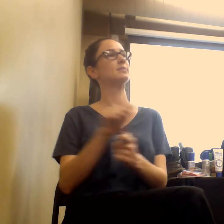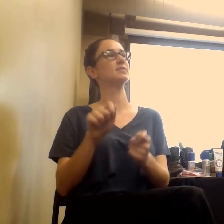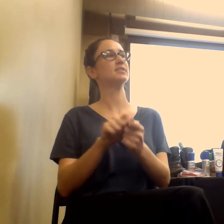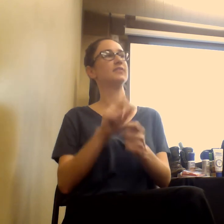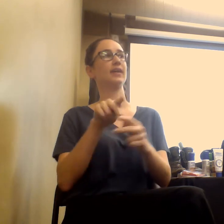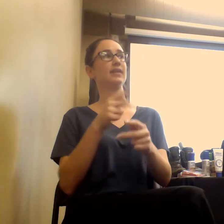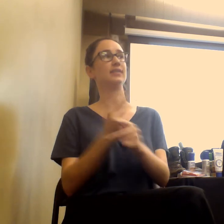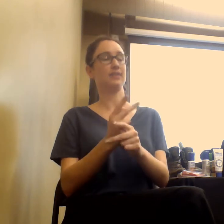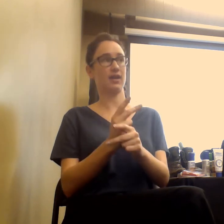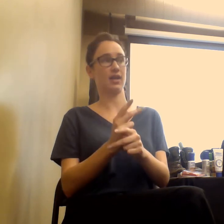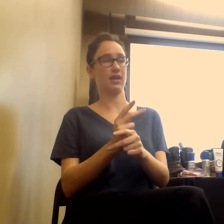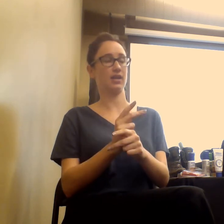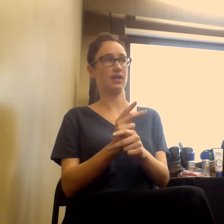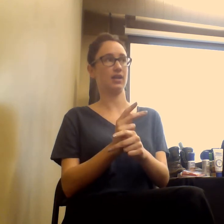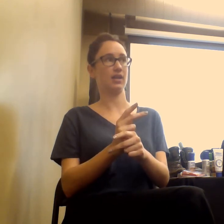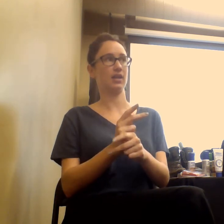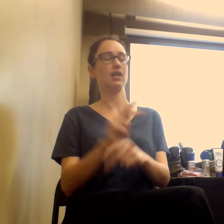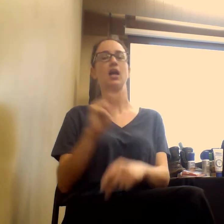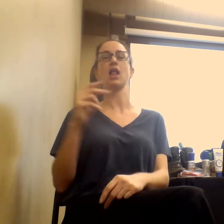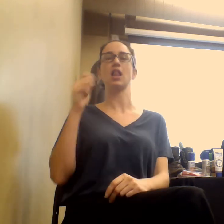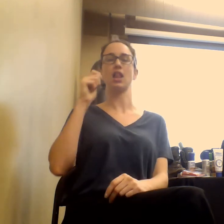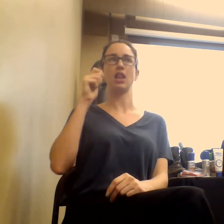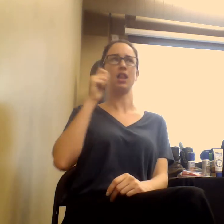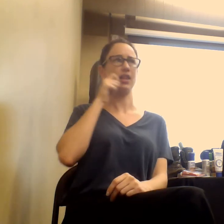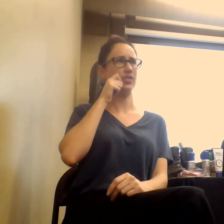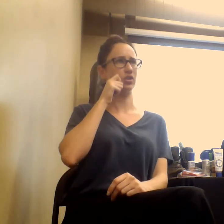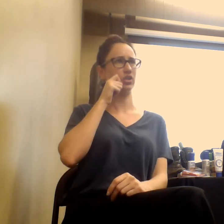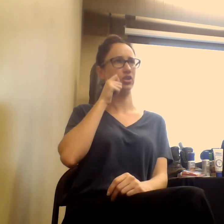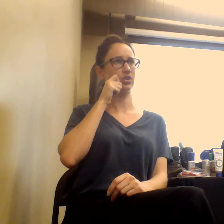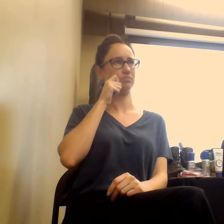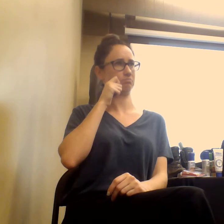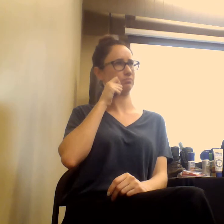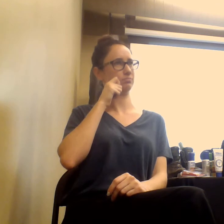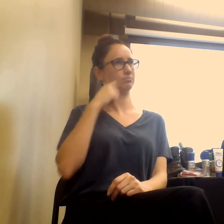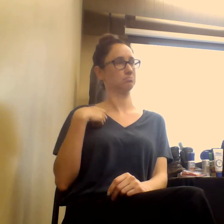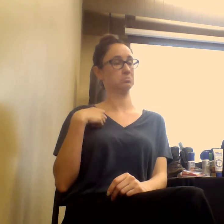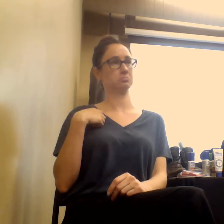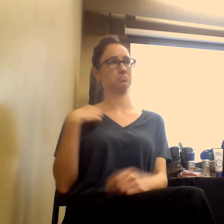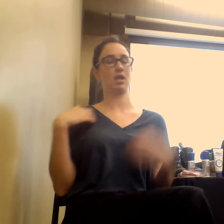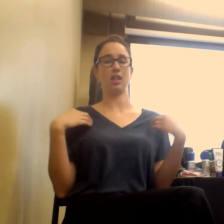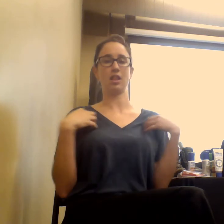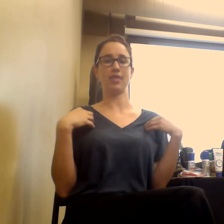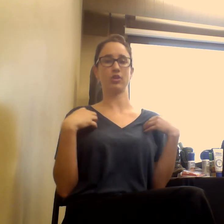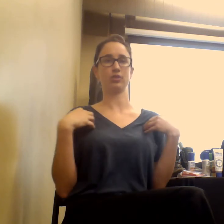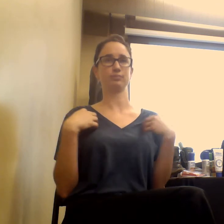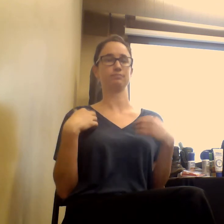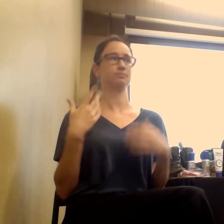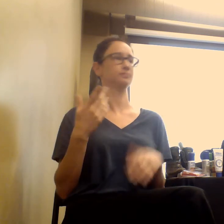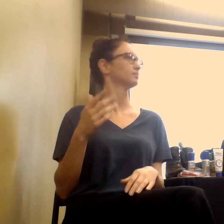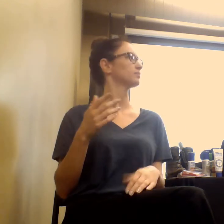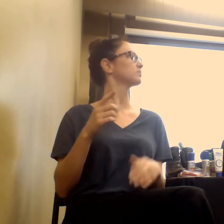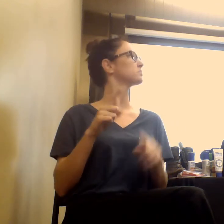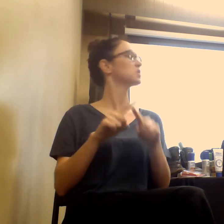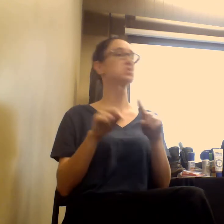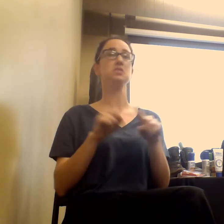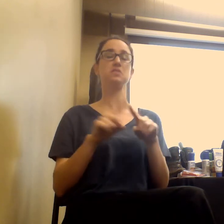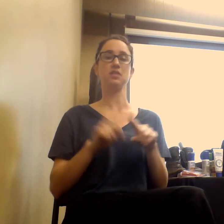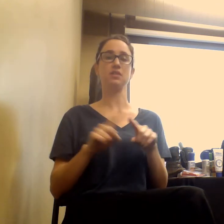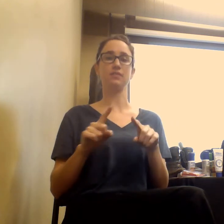mostly when it's leather. And you can tell, like on that one there, the Ace Handling, there's different cuts of leather. So since there's